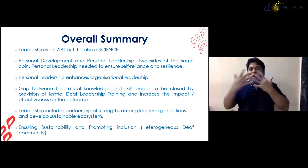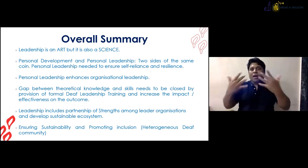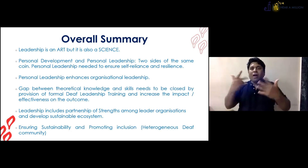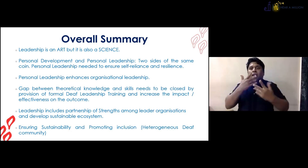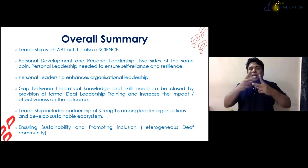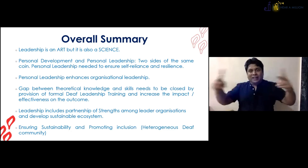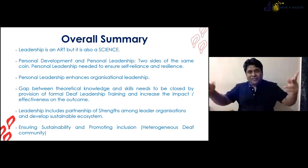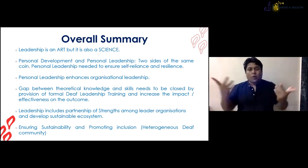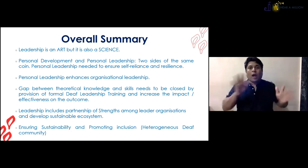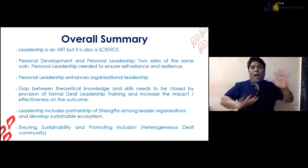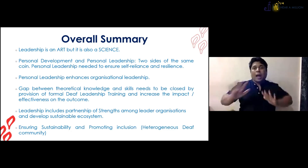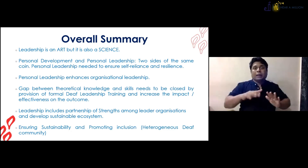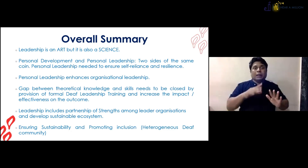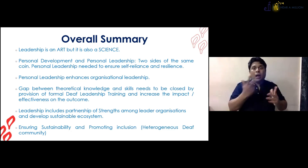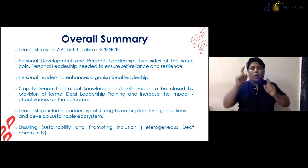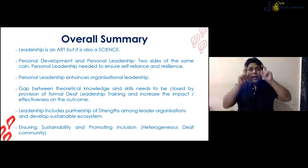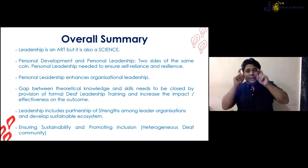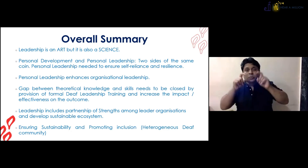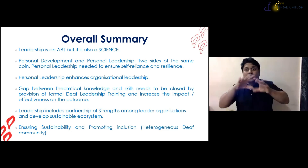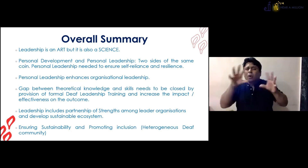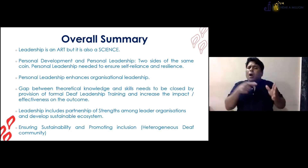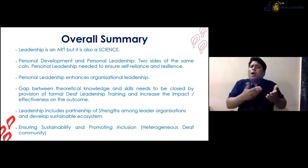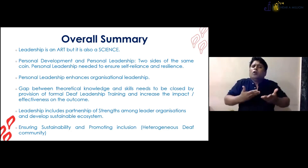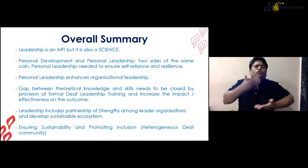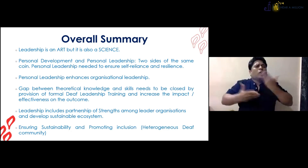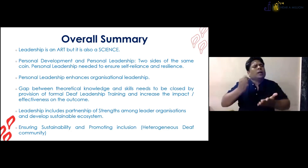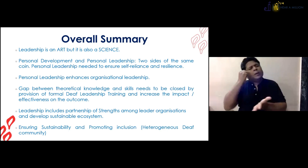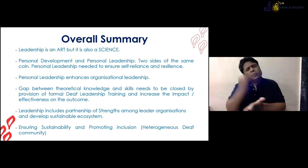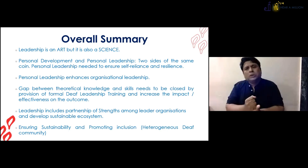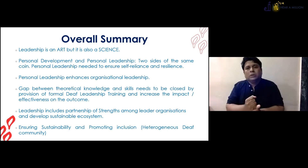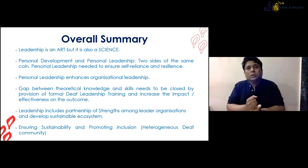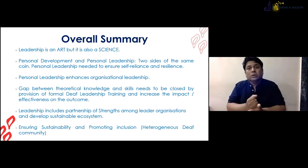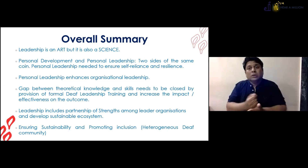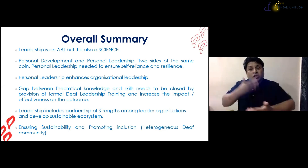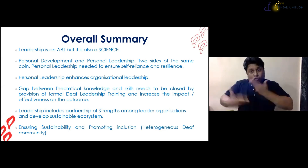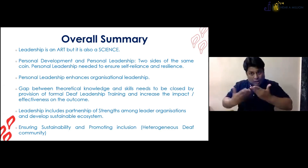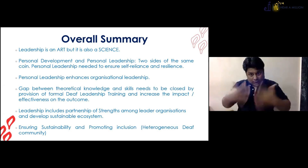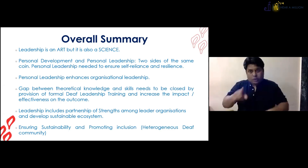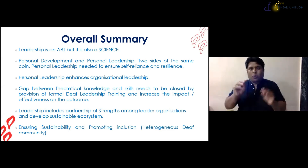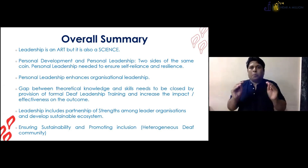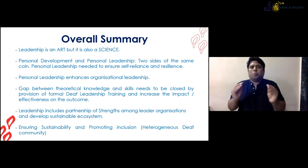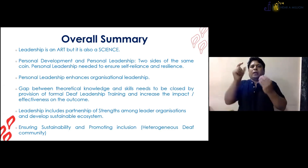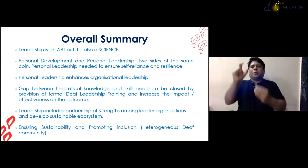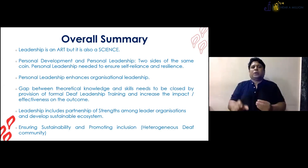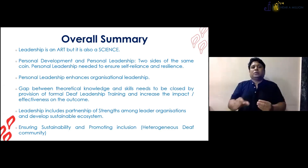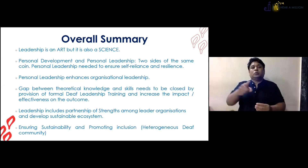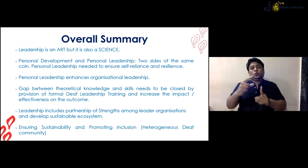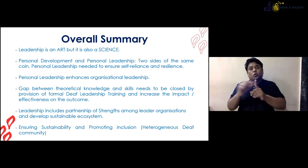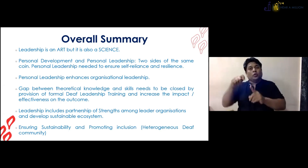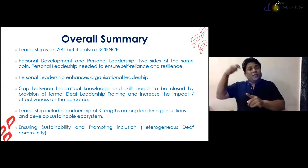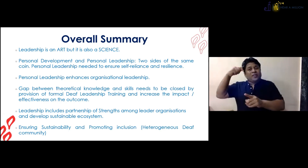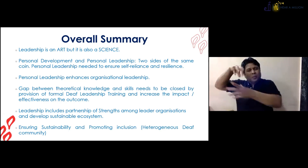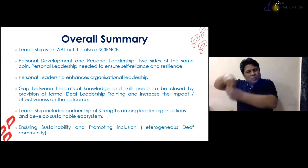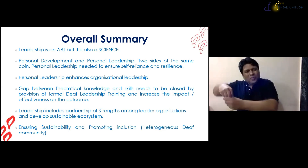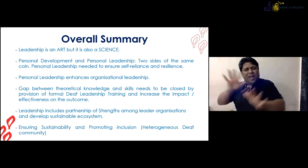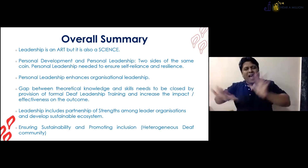hot and cold tones, learning about tones, learning about expressions, acting, etc. So everything requires training. So training makes